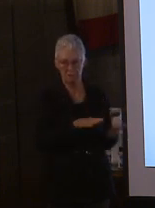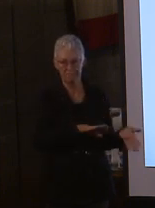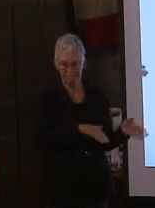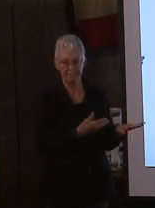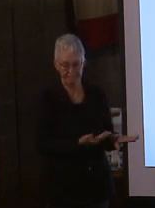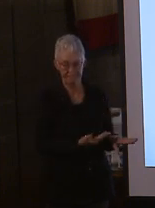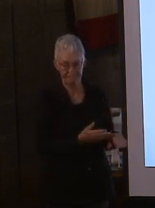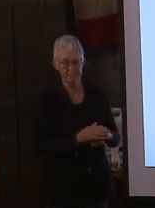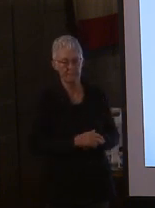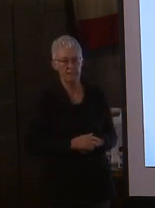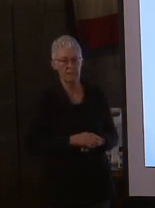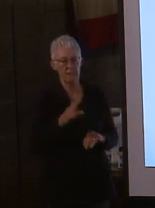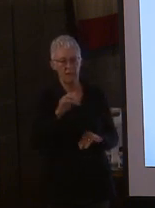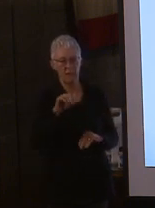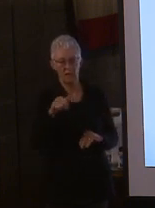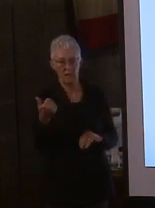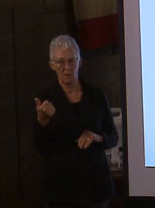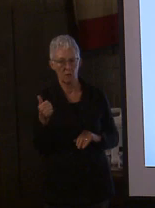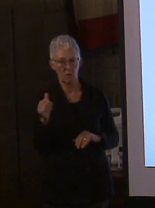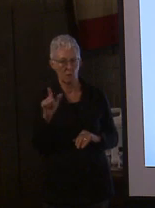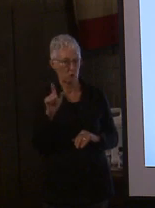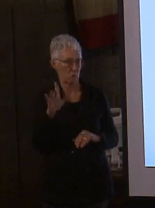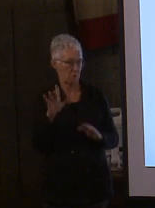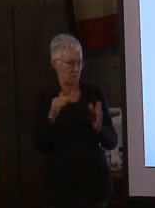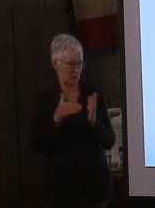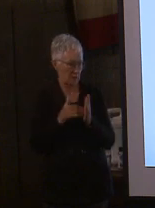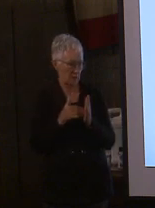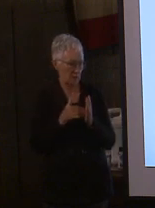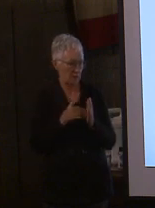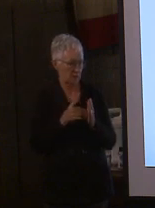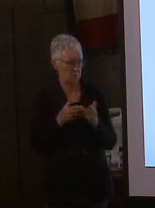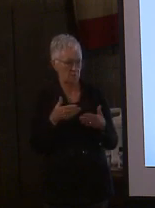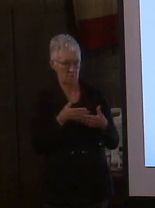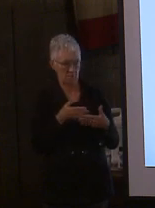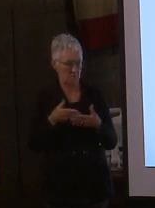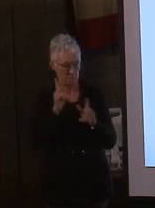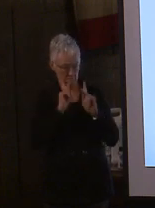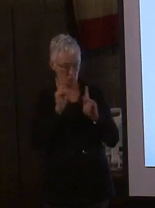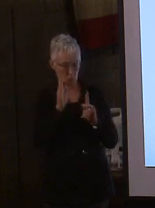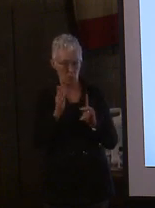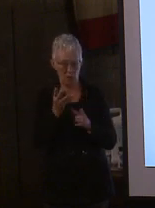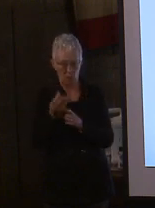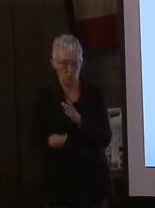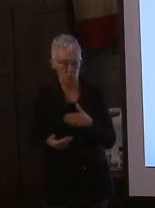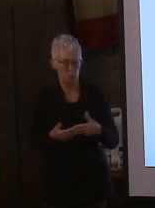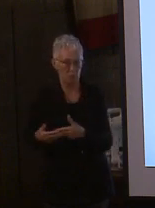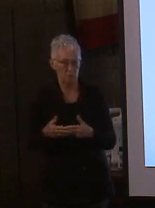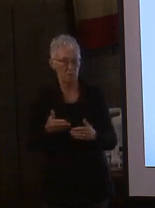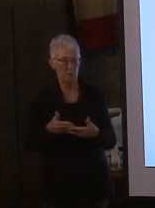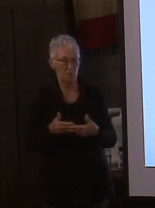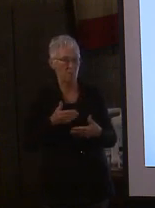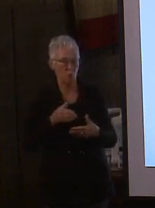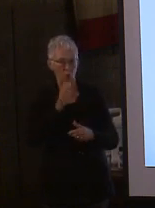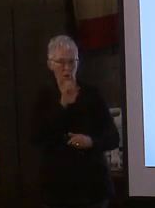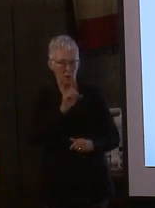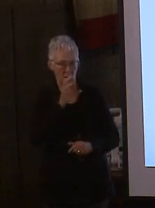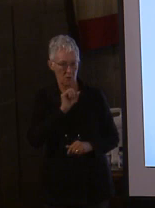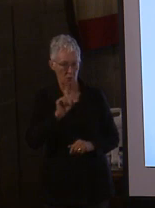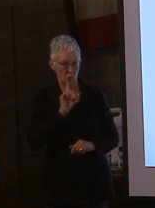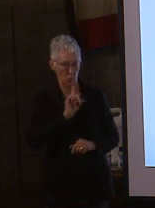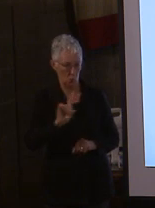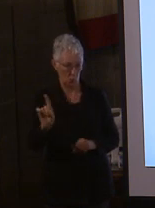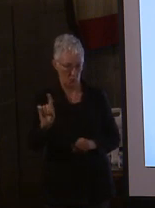25,000 families experience the loss of that infant before they're 1 year old. And of course, this is a